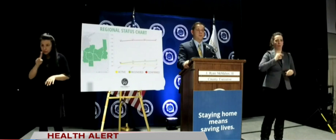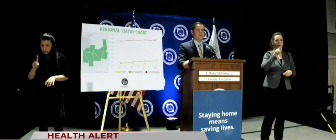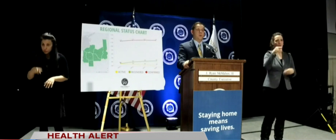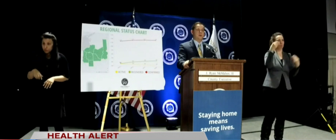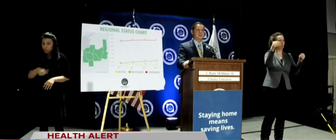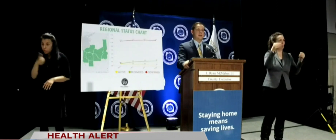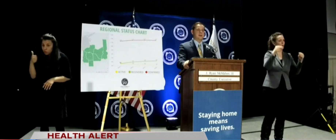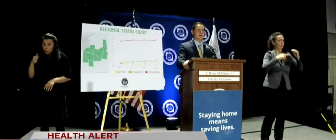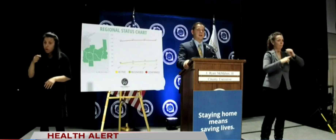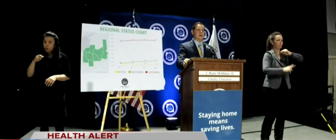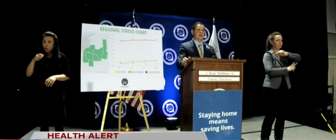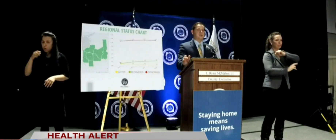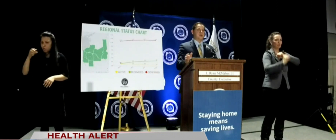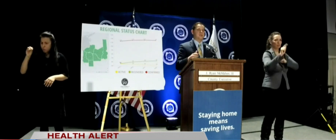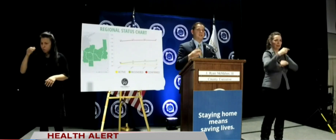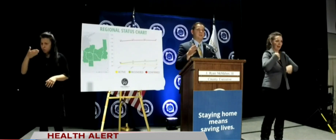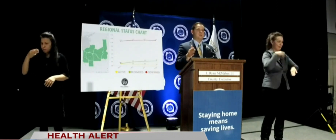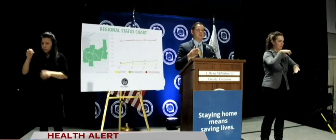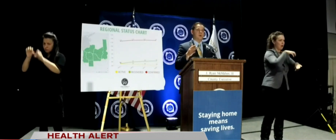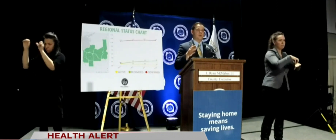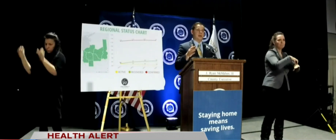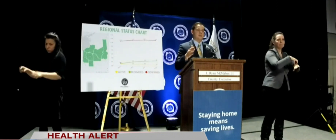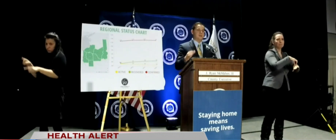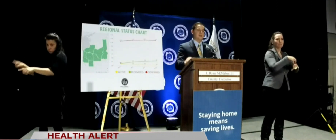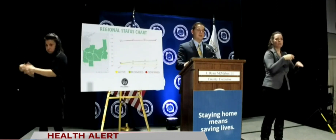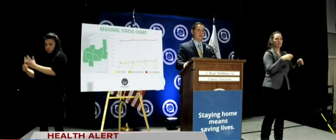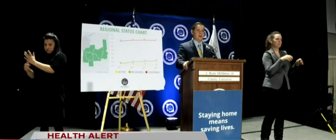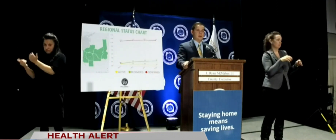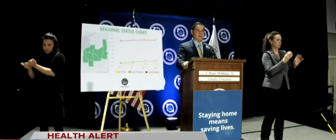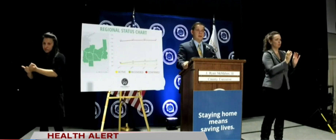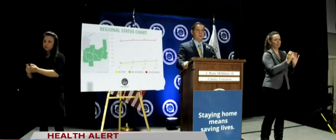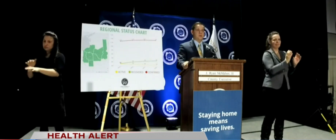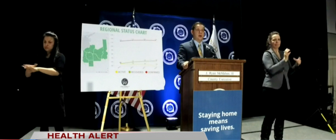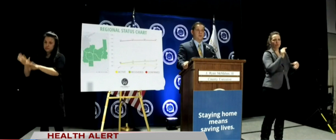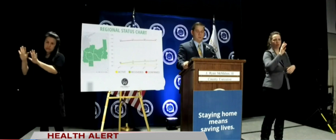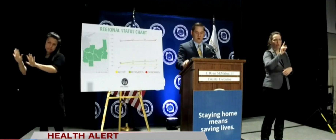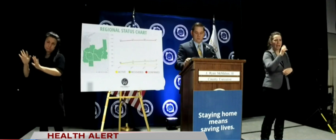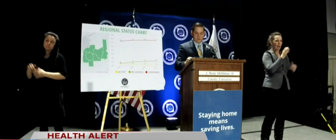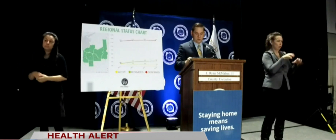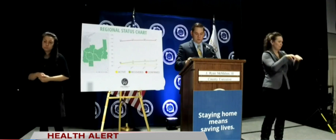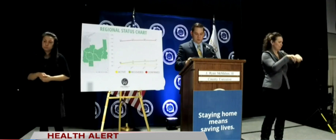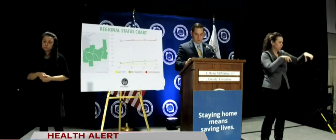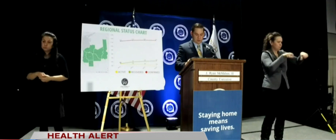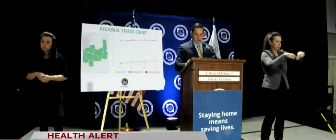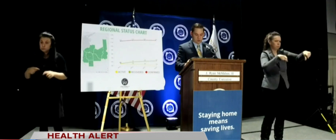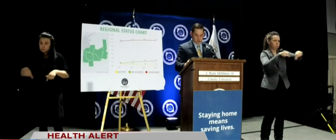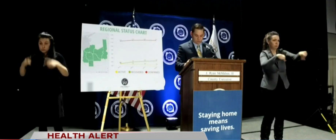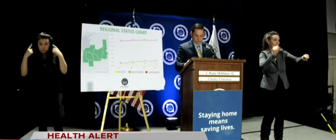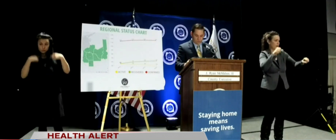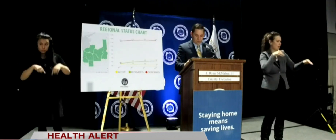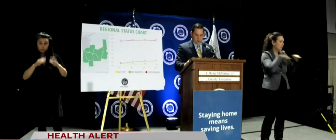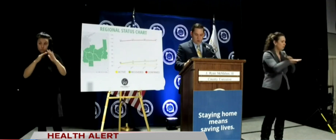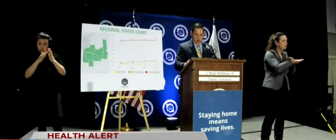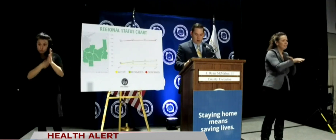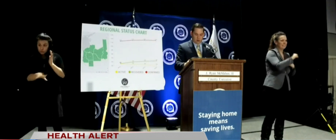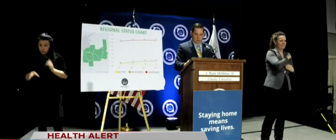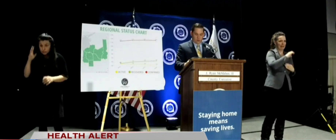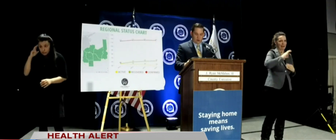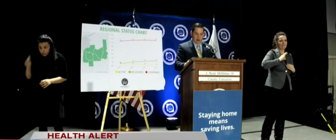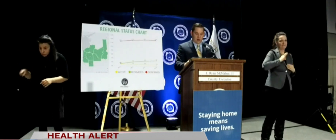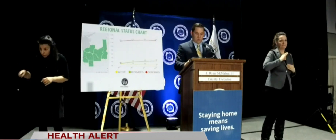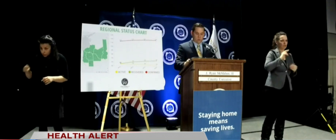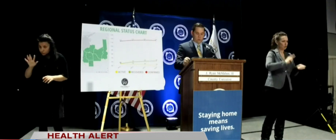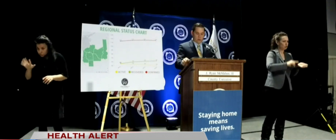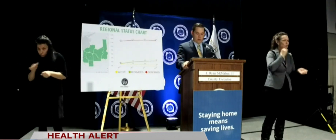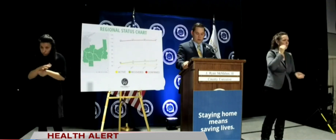test people who are sick that share symptoms of COVID-19 and enables our health department to do their investigations. We